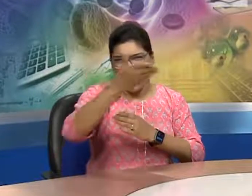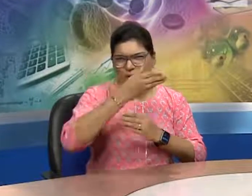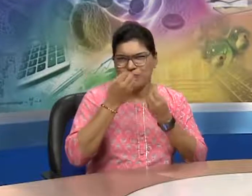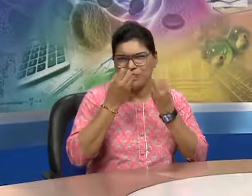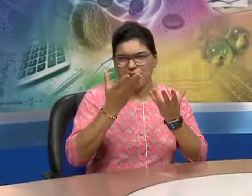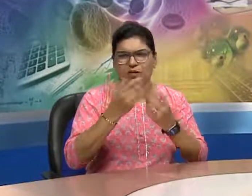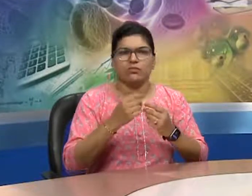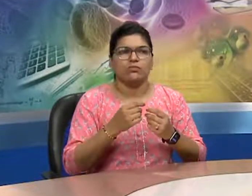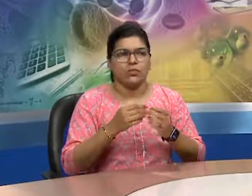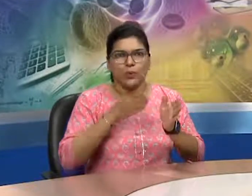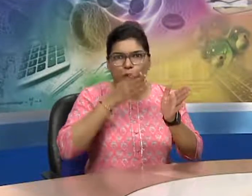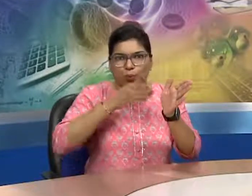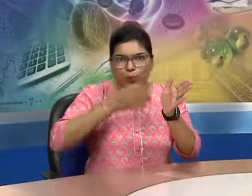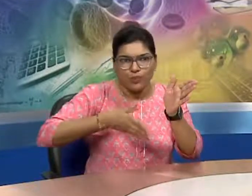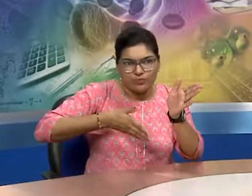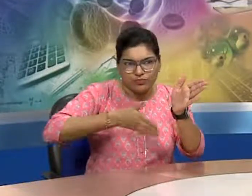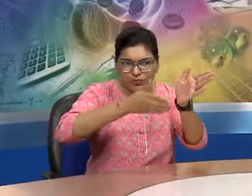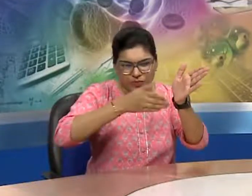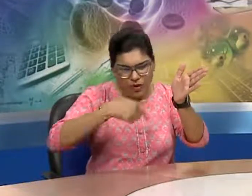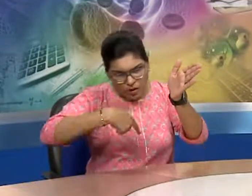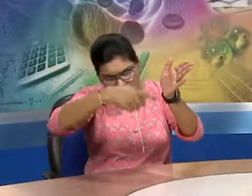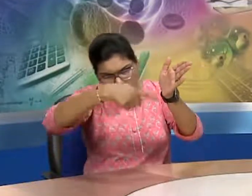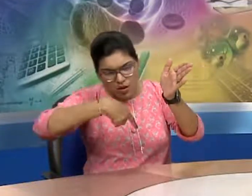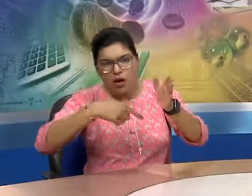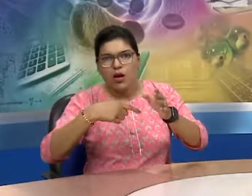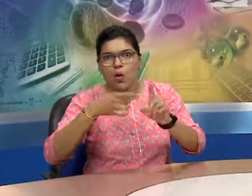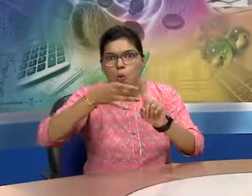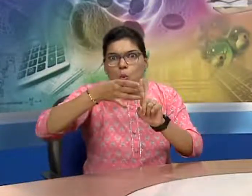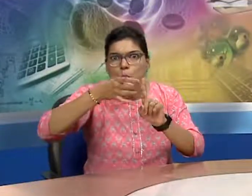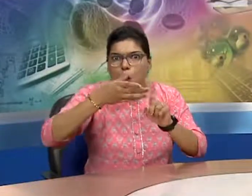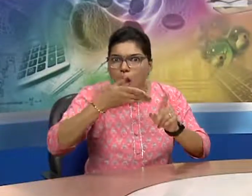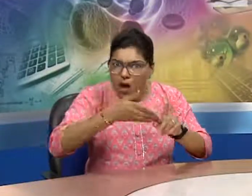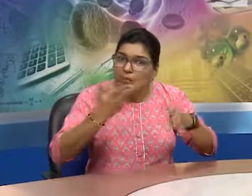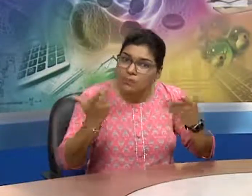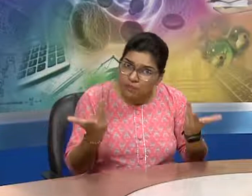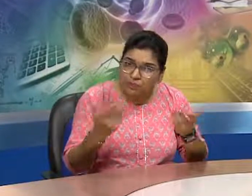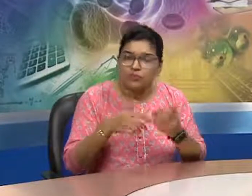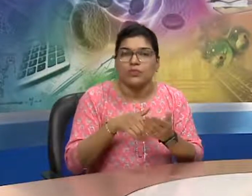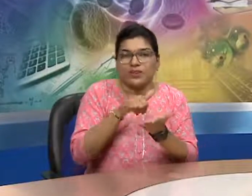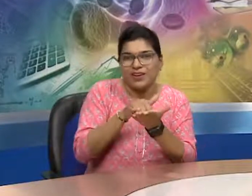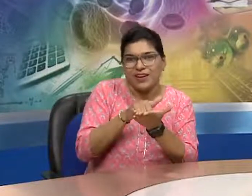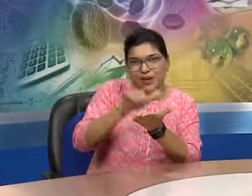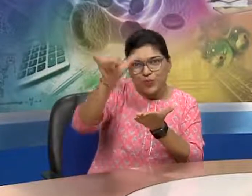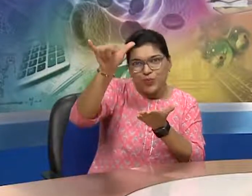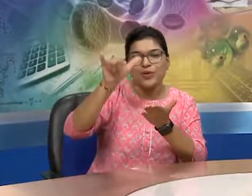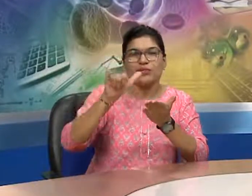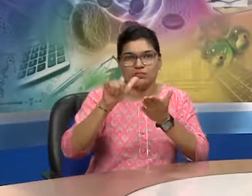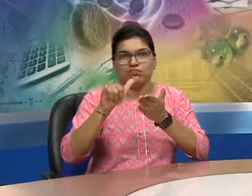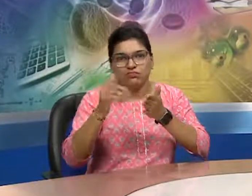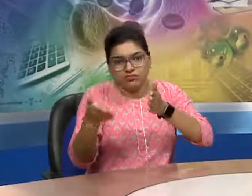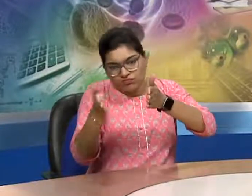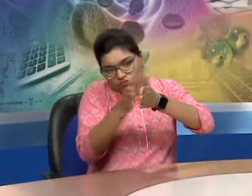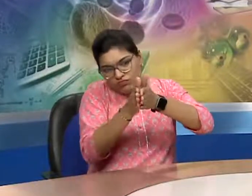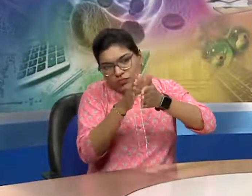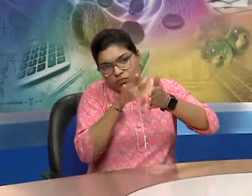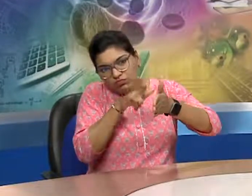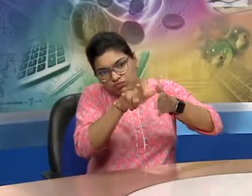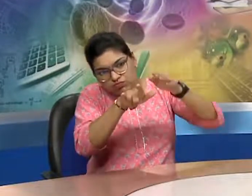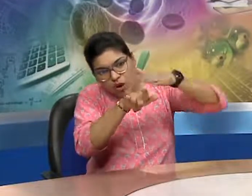available on the earth. You must have seen railways, so different kinds